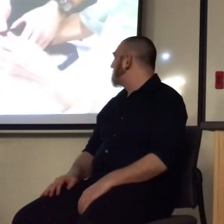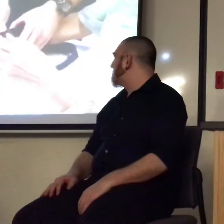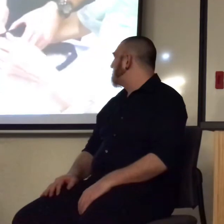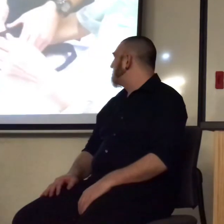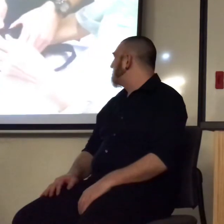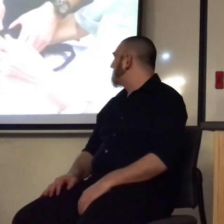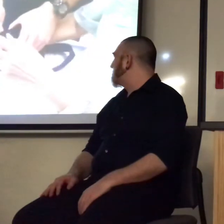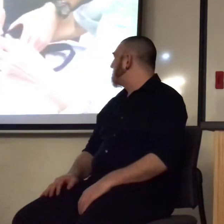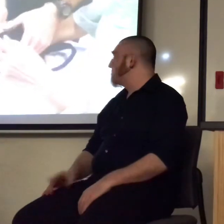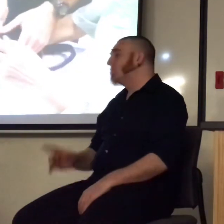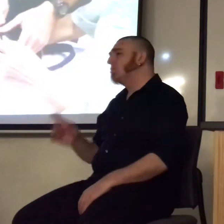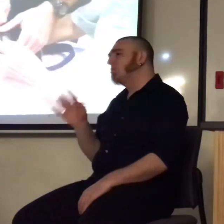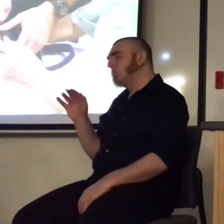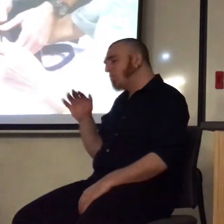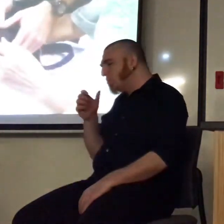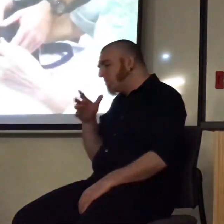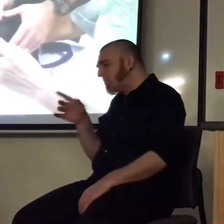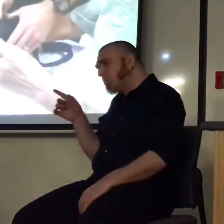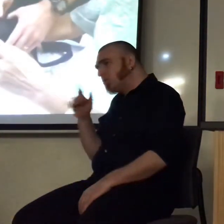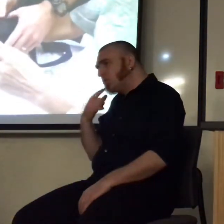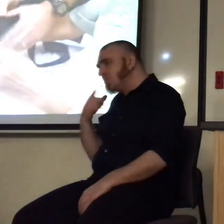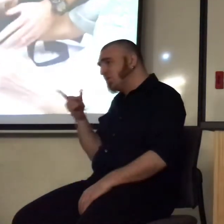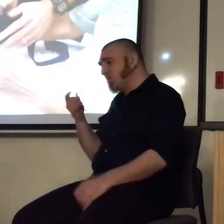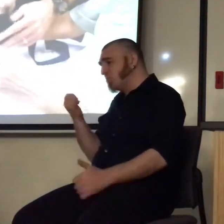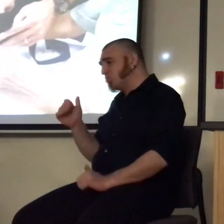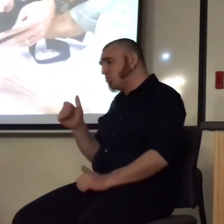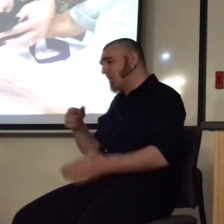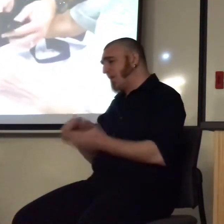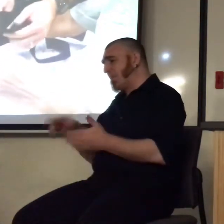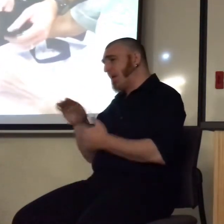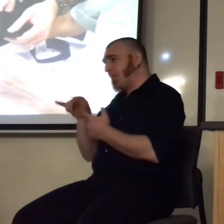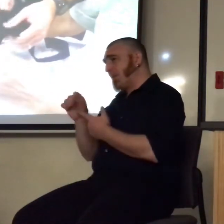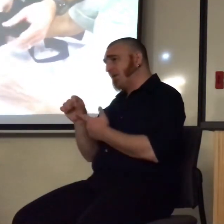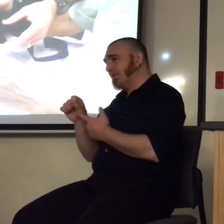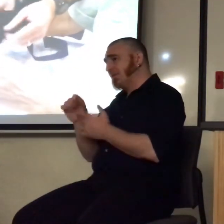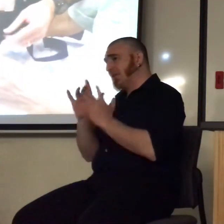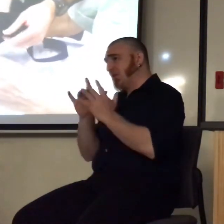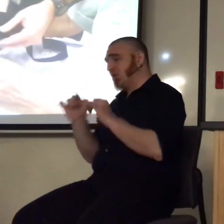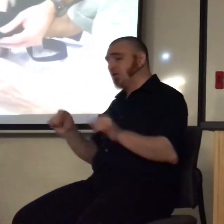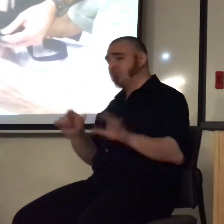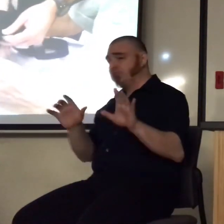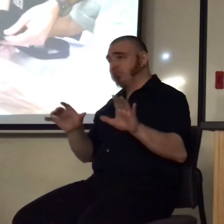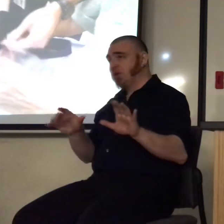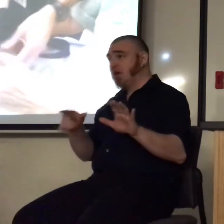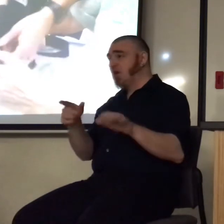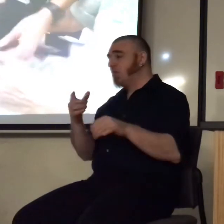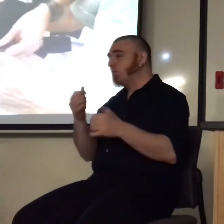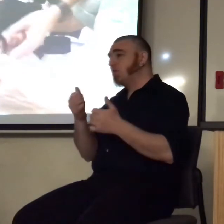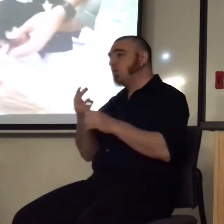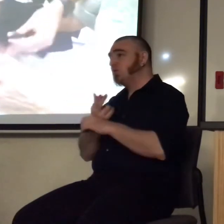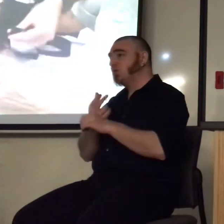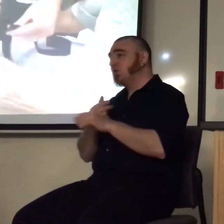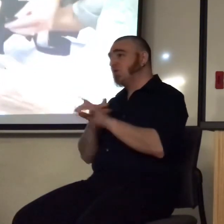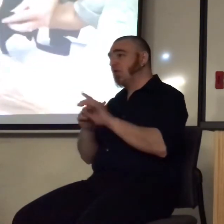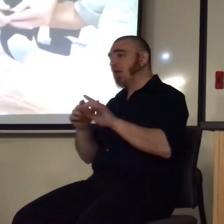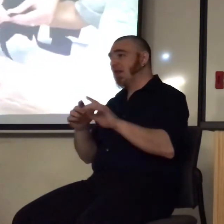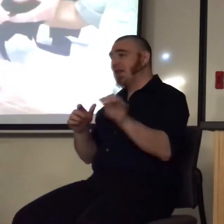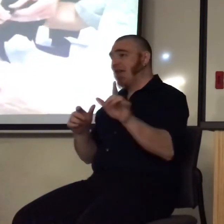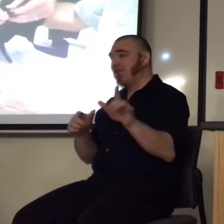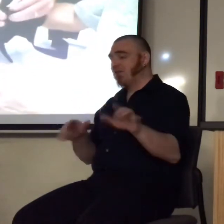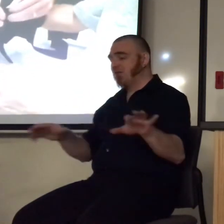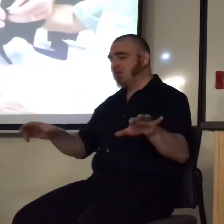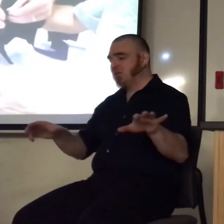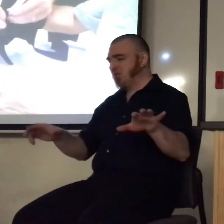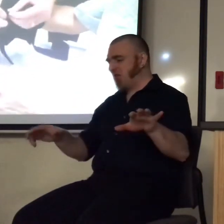So you were saying you were trying to pay bills and use your left hand to operate the mouse. And that's when you